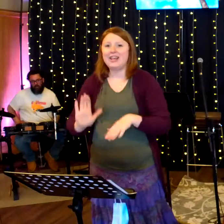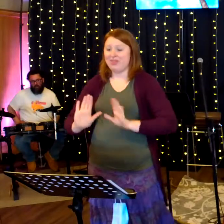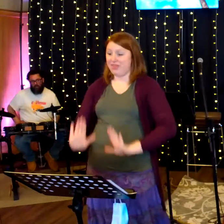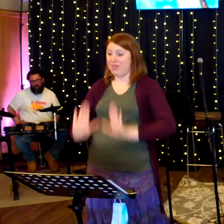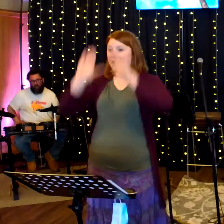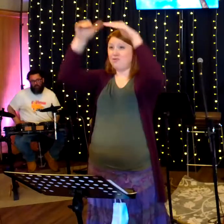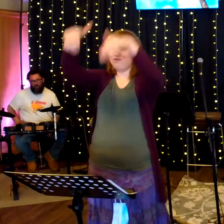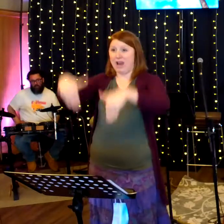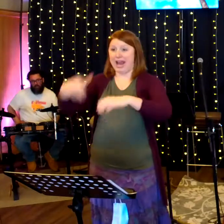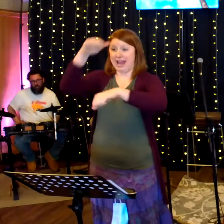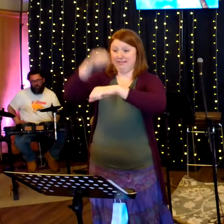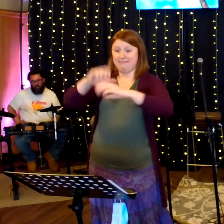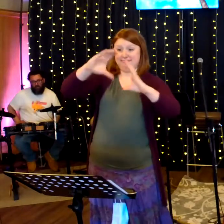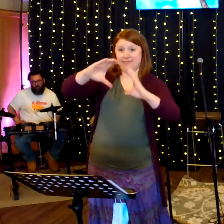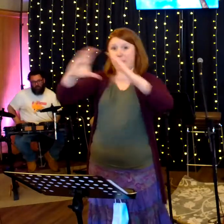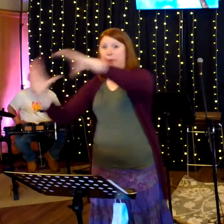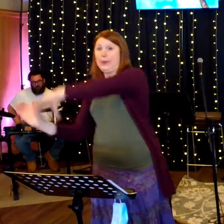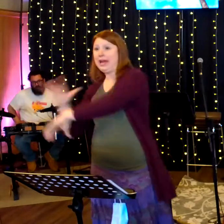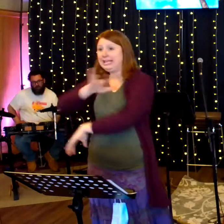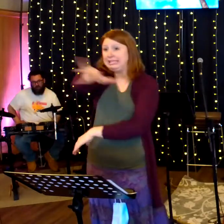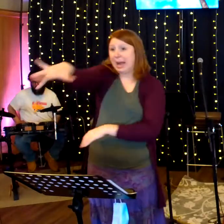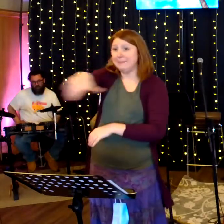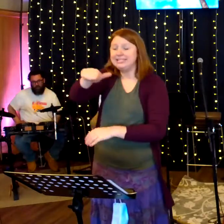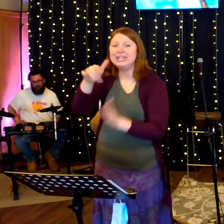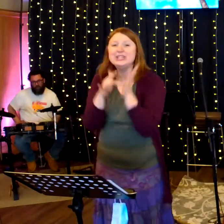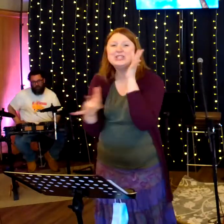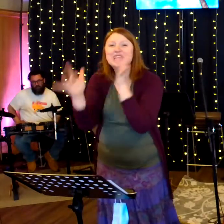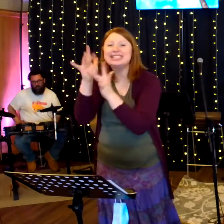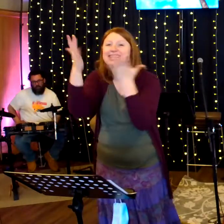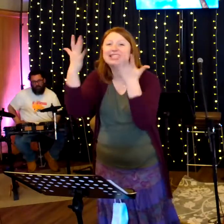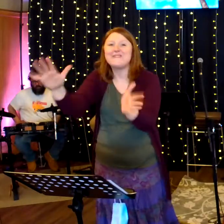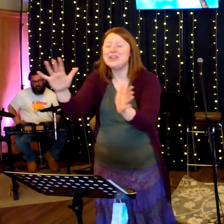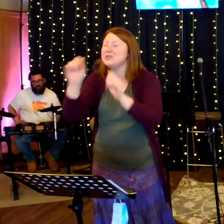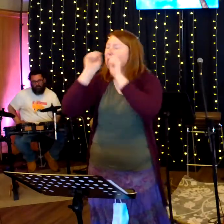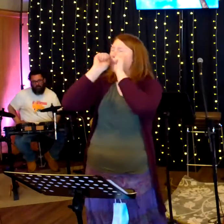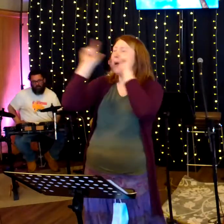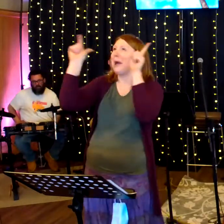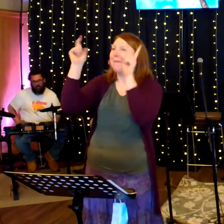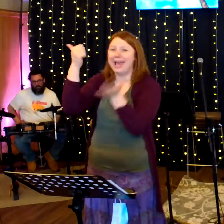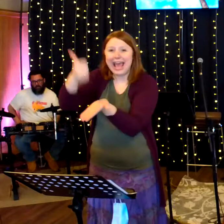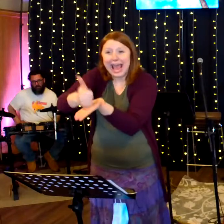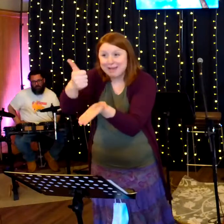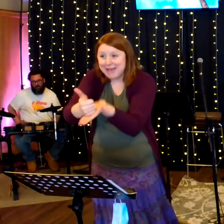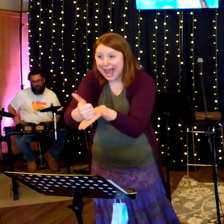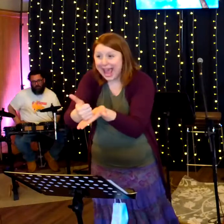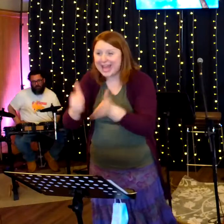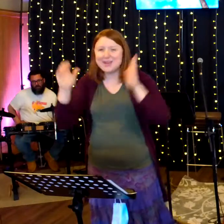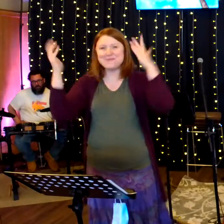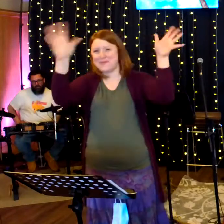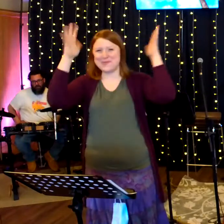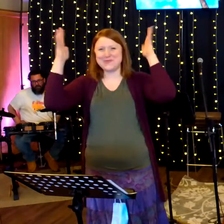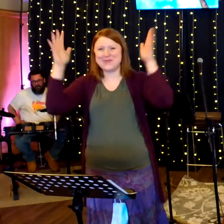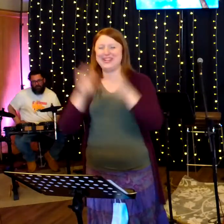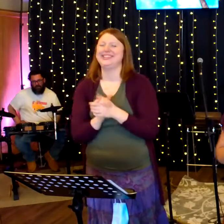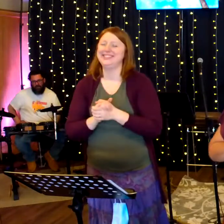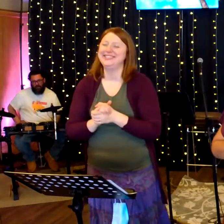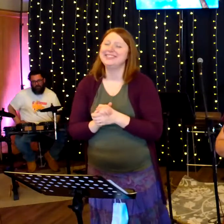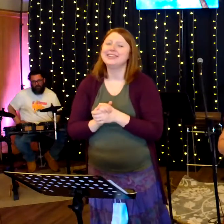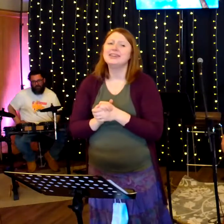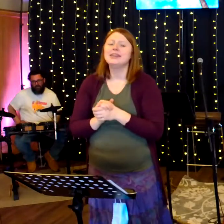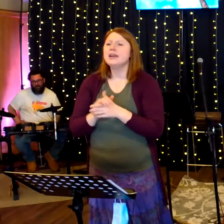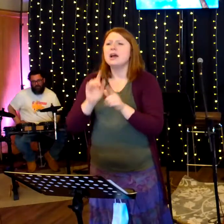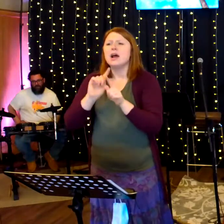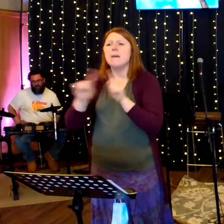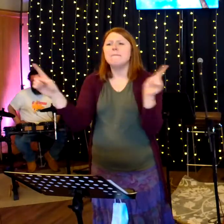empty, that Jesus has risen. Amen. That's right. That's worth an amen, right? Woo! But who